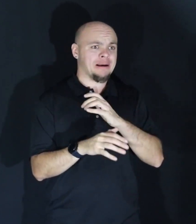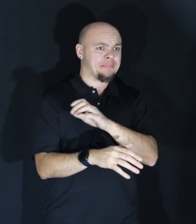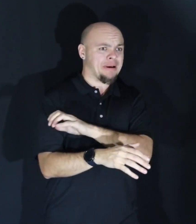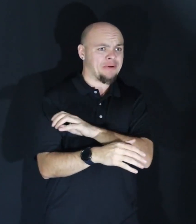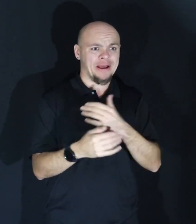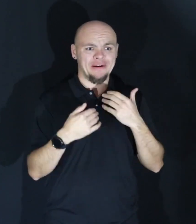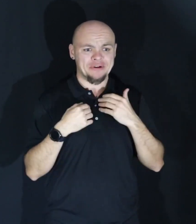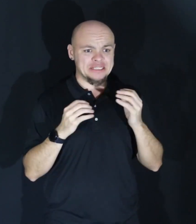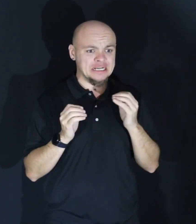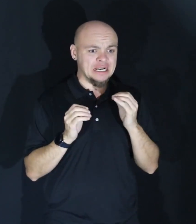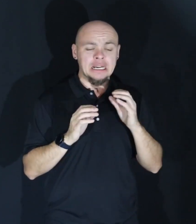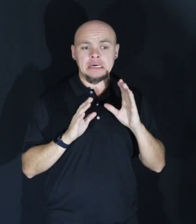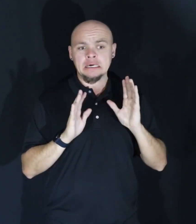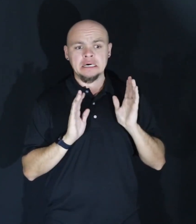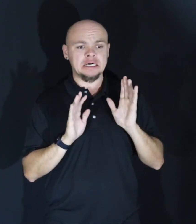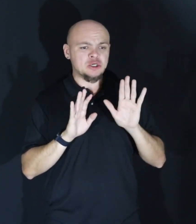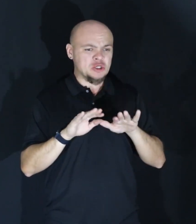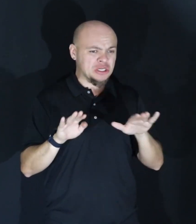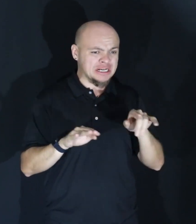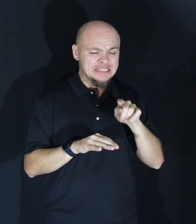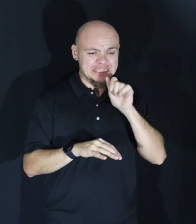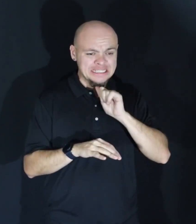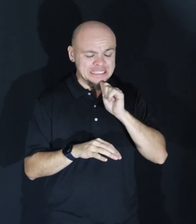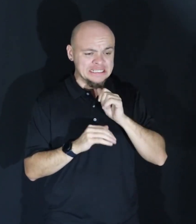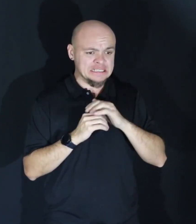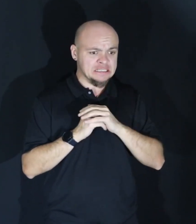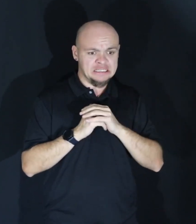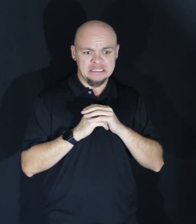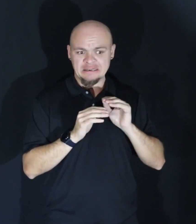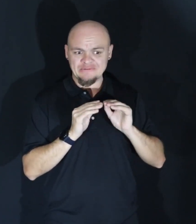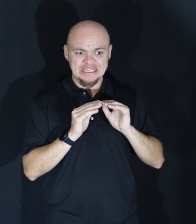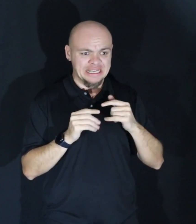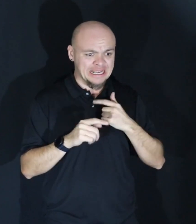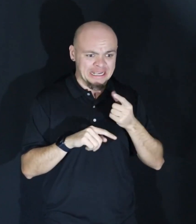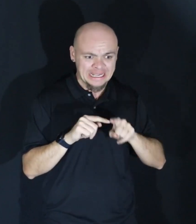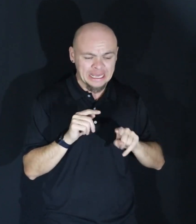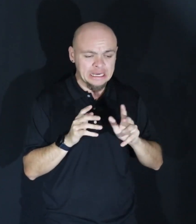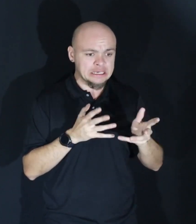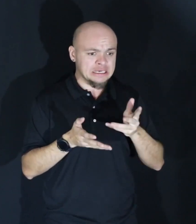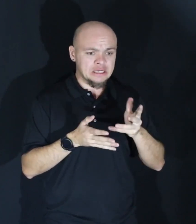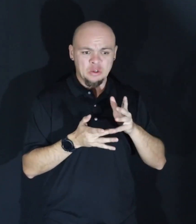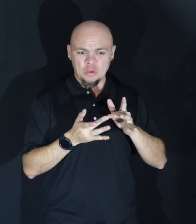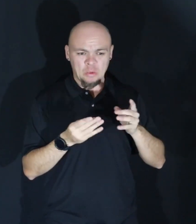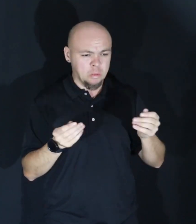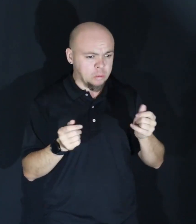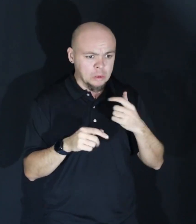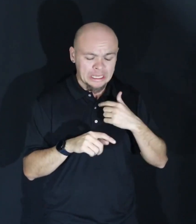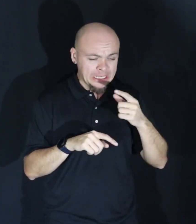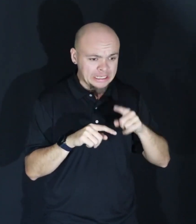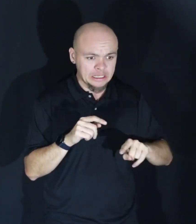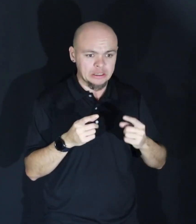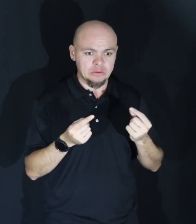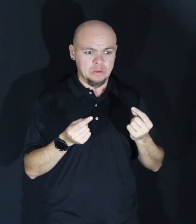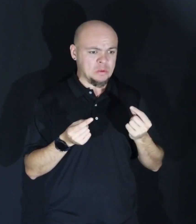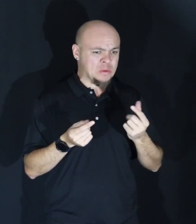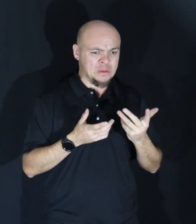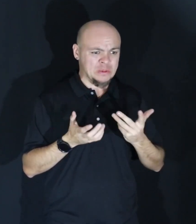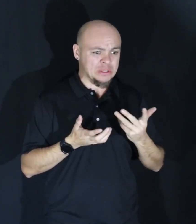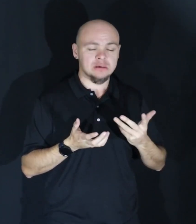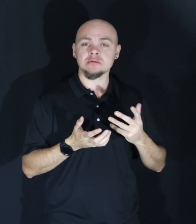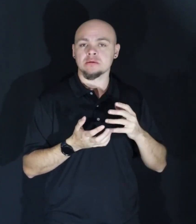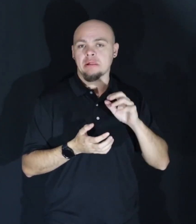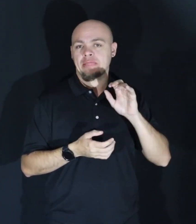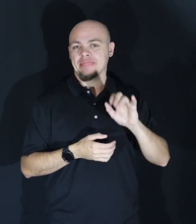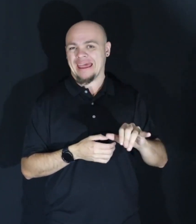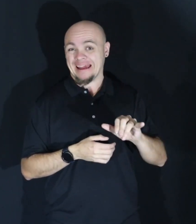Watching your child go through such hardship and not being able to fix it or make it go away is one of the hardest things I've had to endure as a